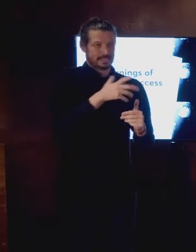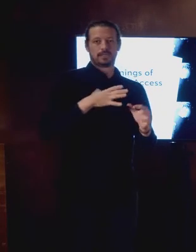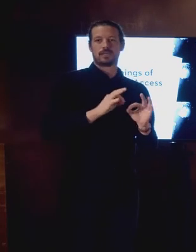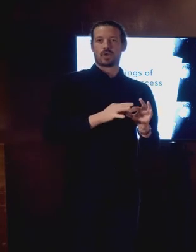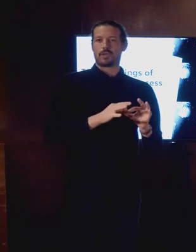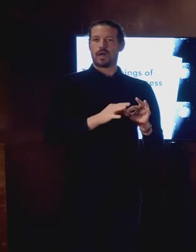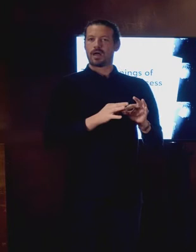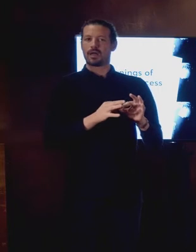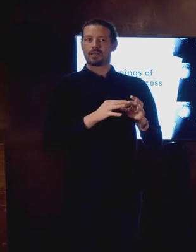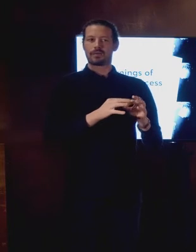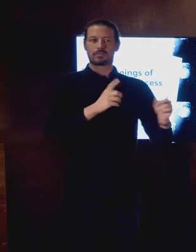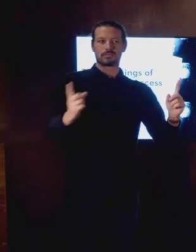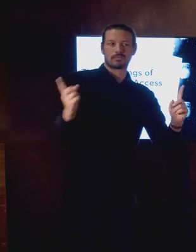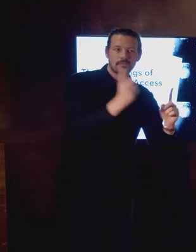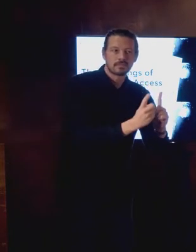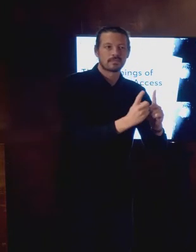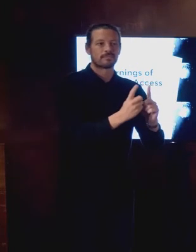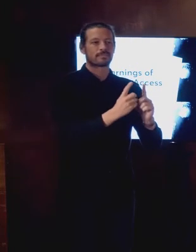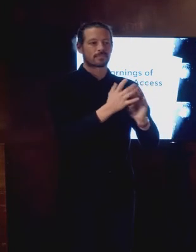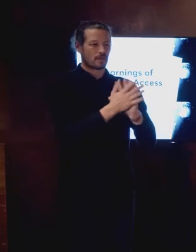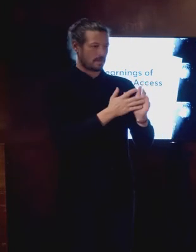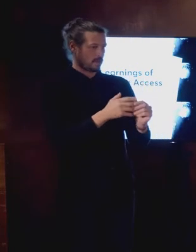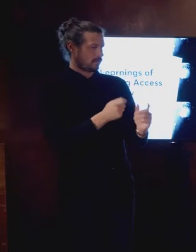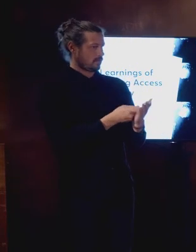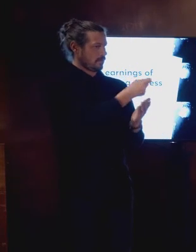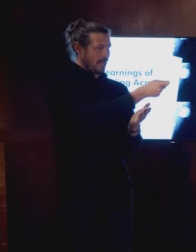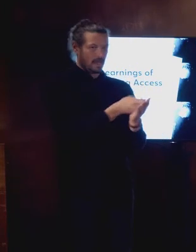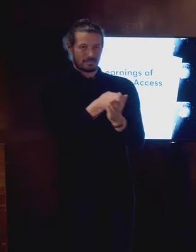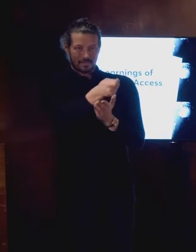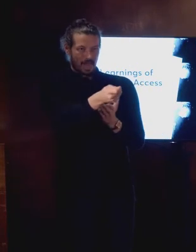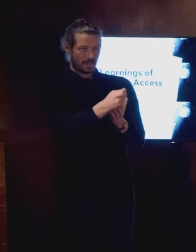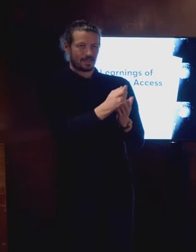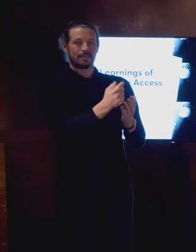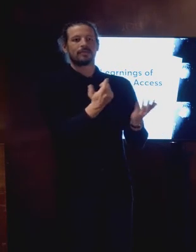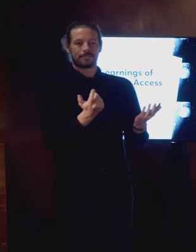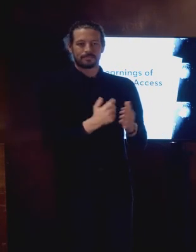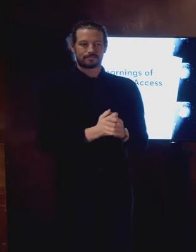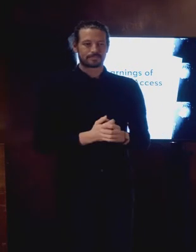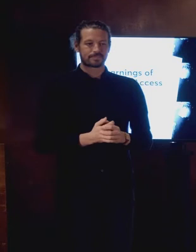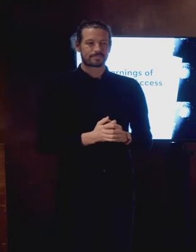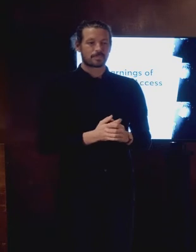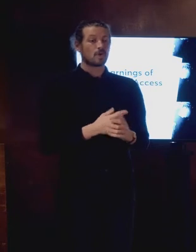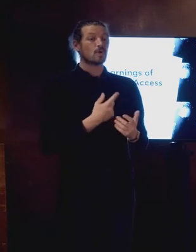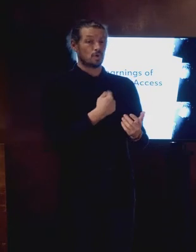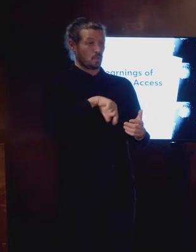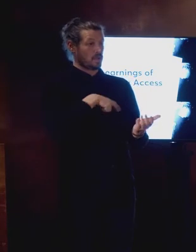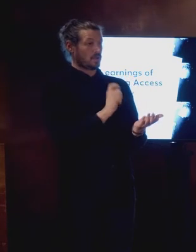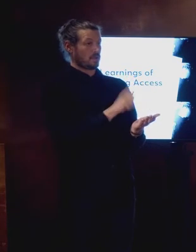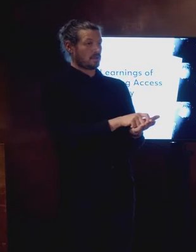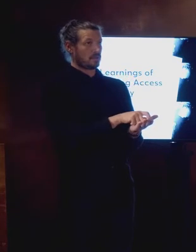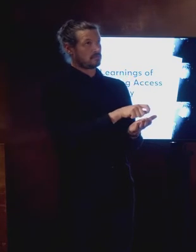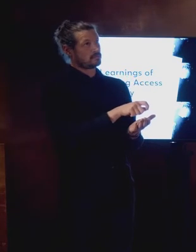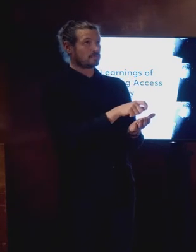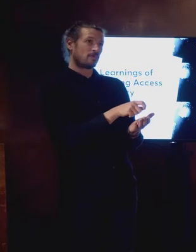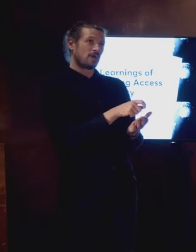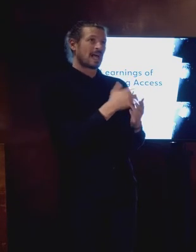obviously. And so that becomes, you're basically talking about two people's wages now. So we were able, because we were employing her for, I think it was over